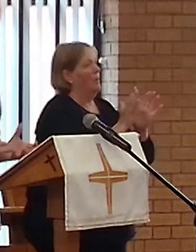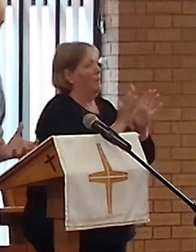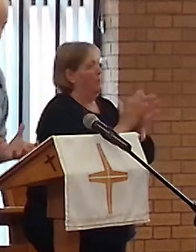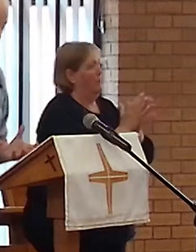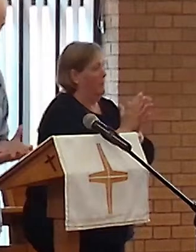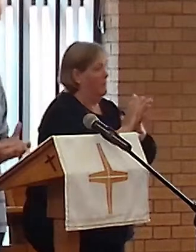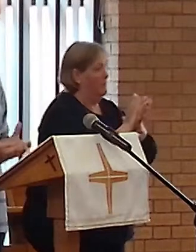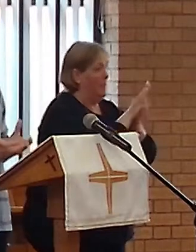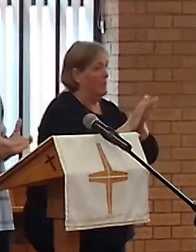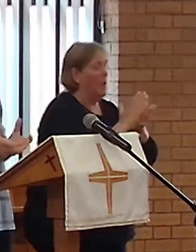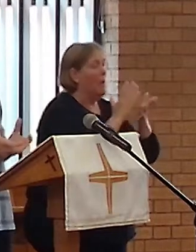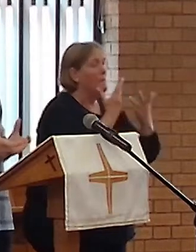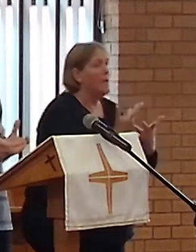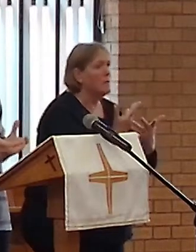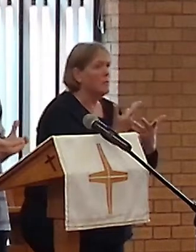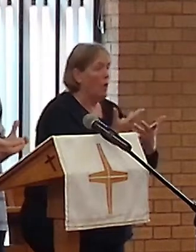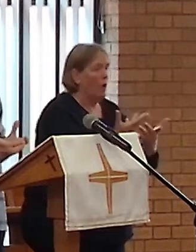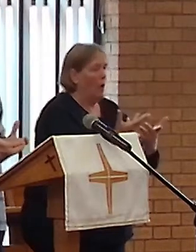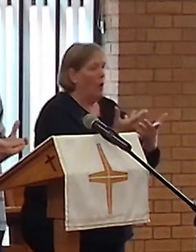a continuous,